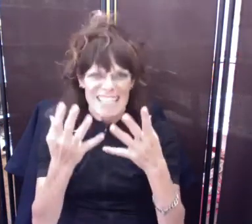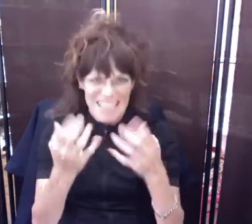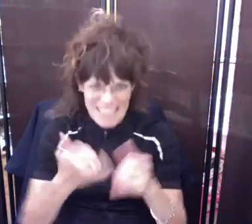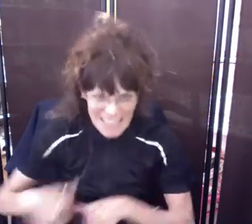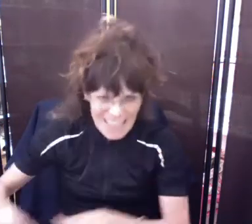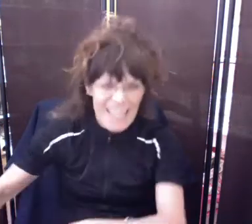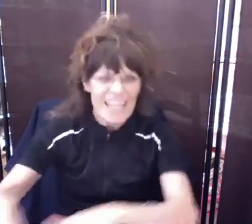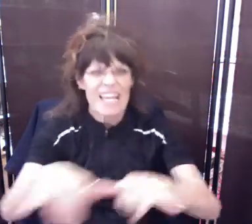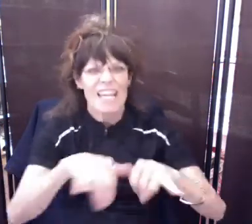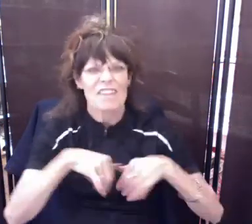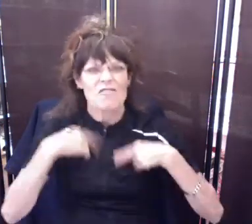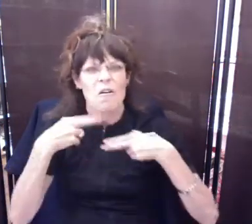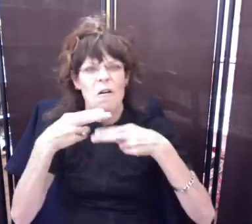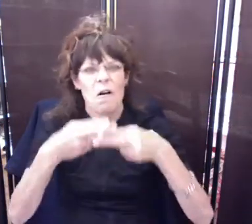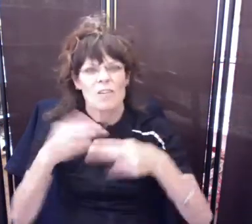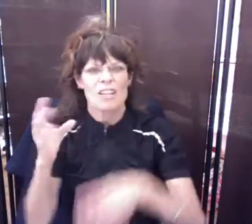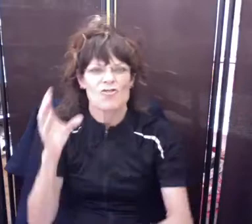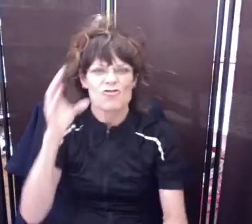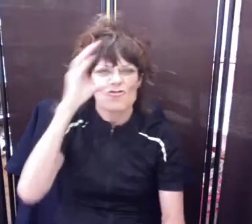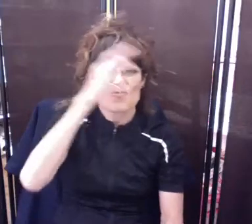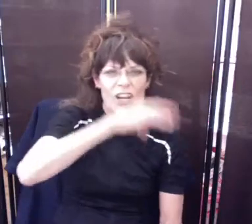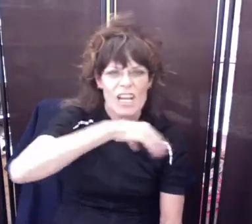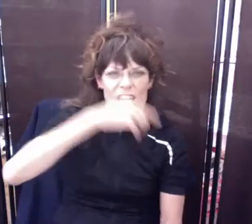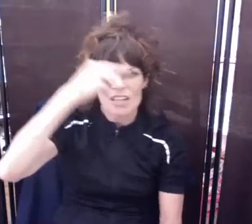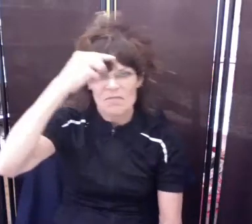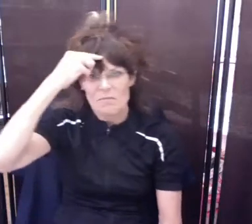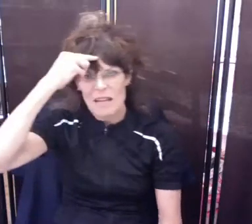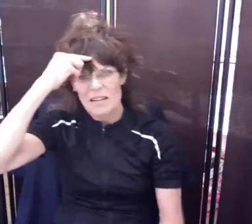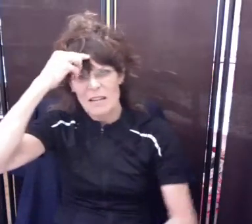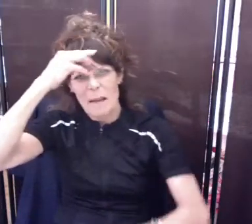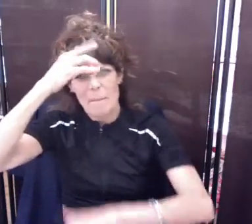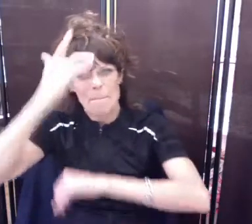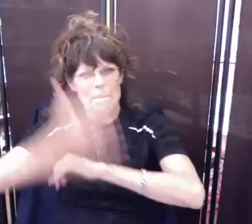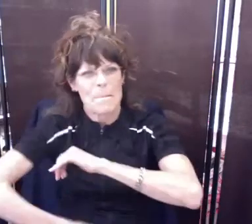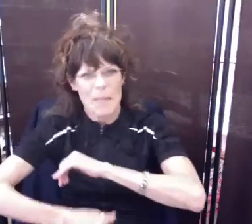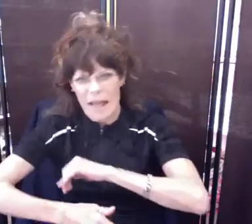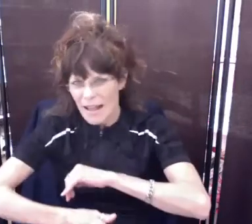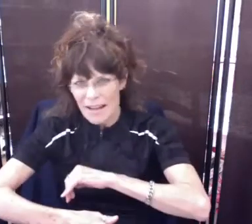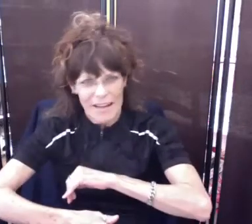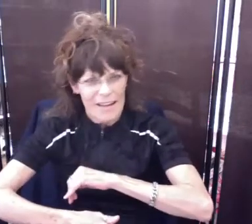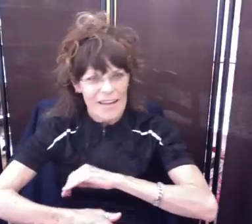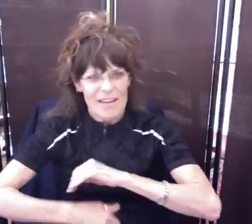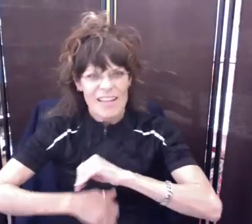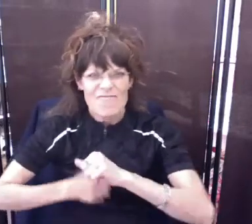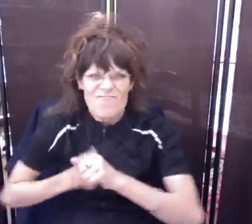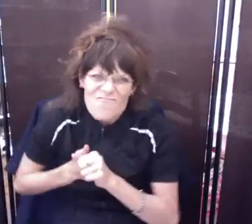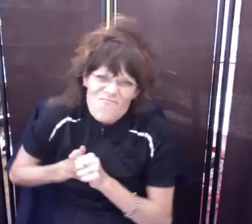blank spot that precedes the first drink. The subtle form of insanity that precedes the first